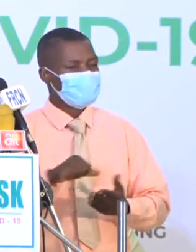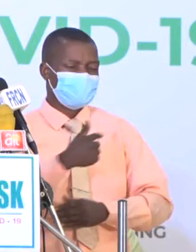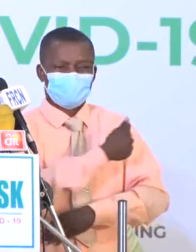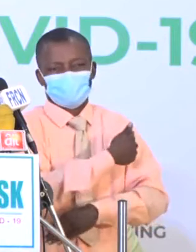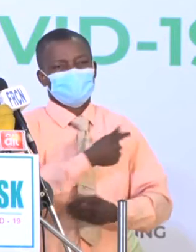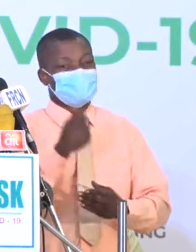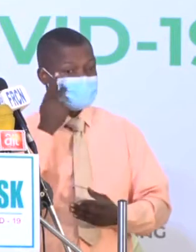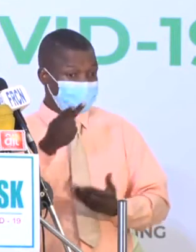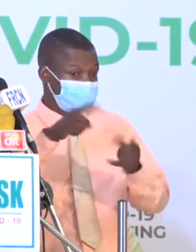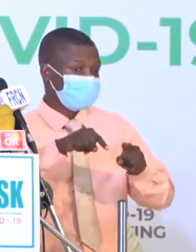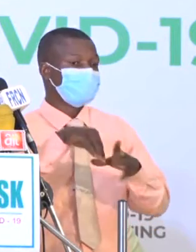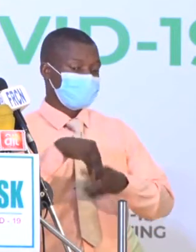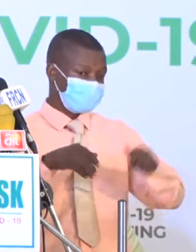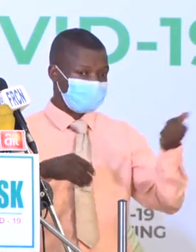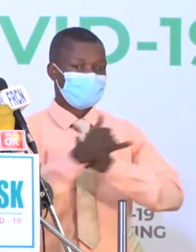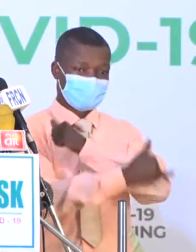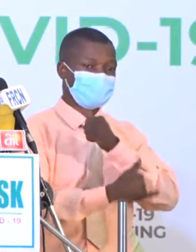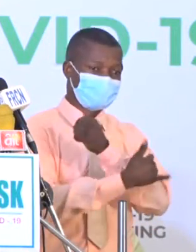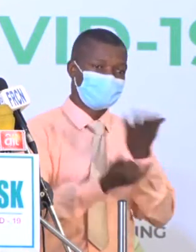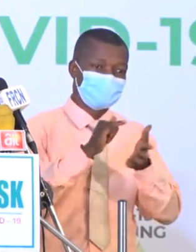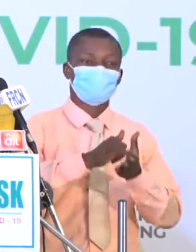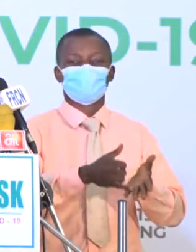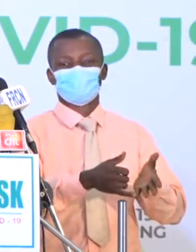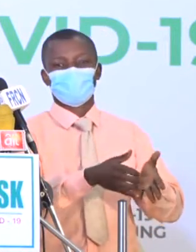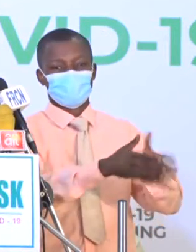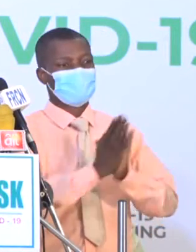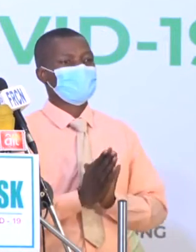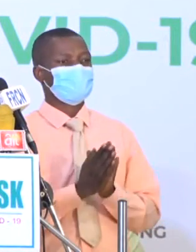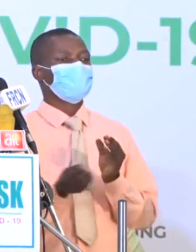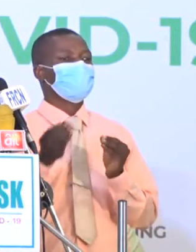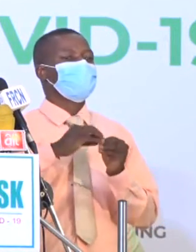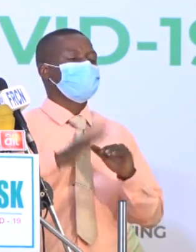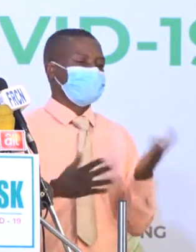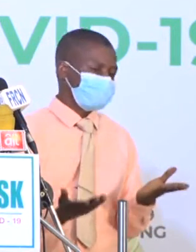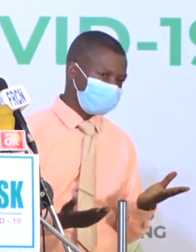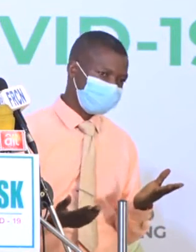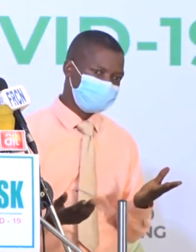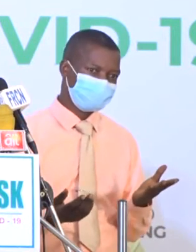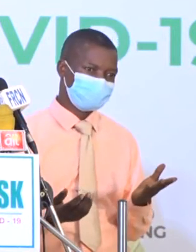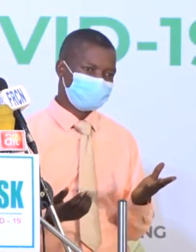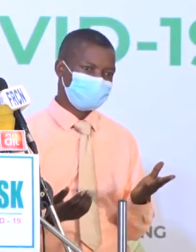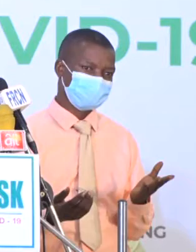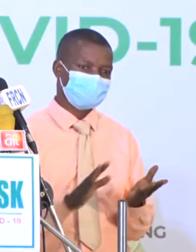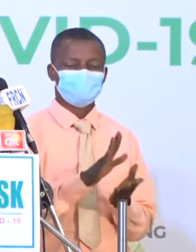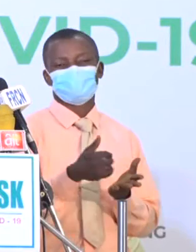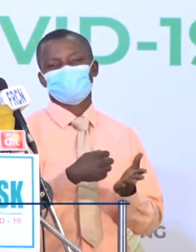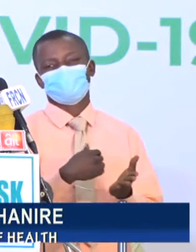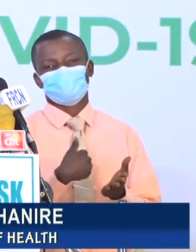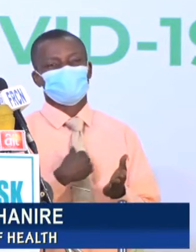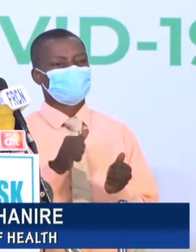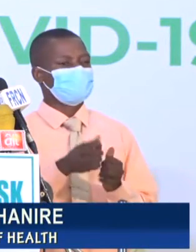it happen in some other countries who ordered that discovered that they could really quite cope with the rate of dispensing.